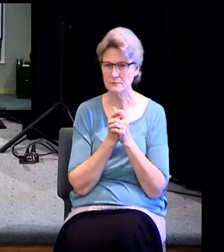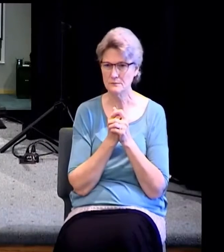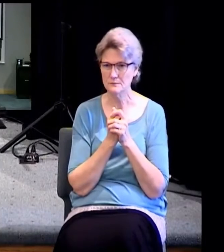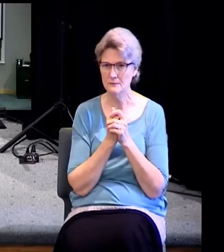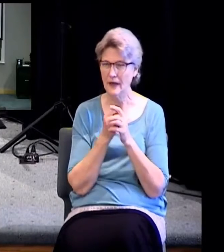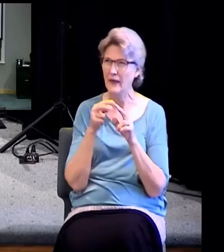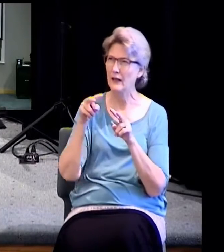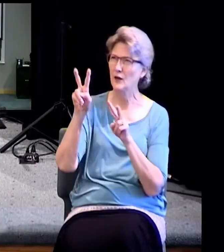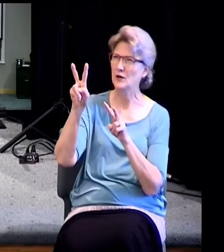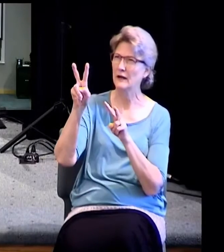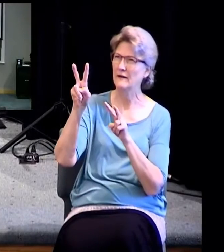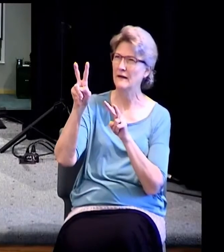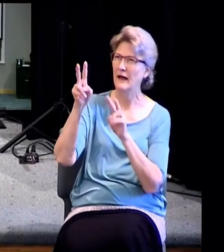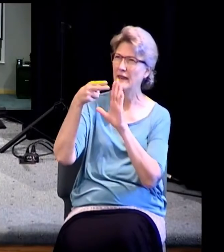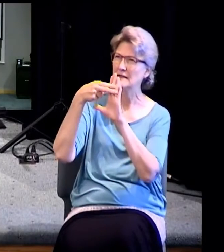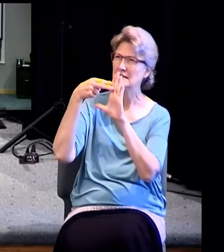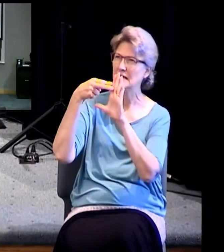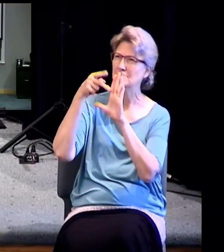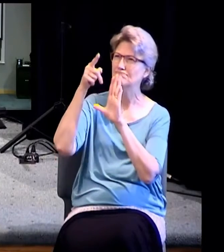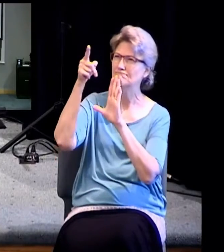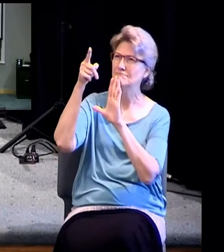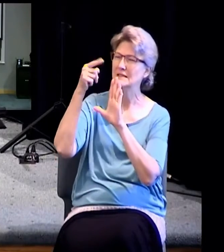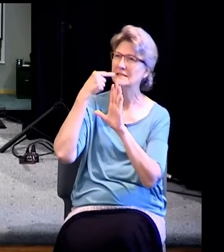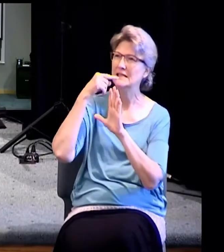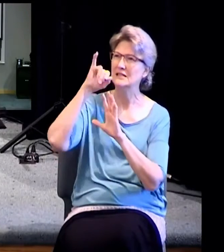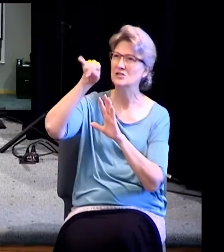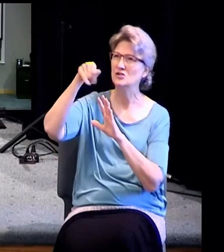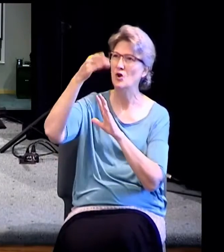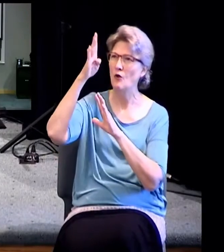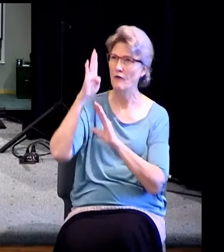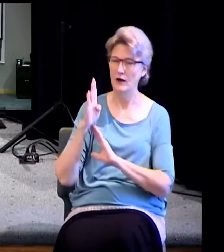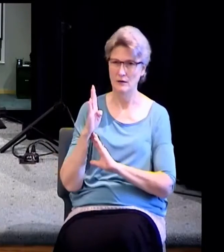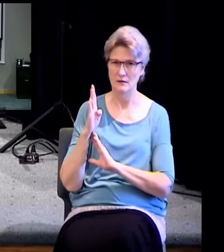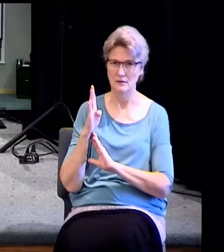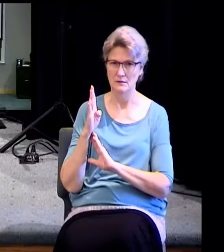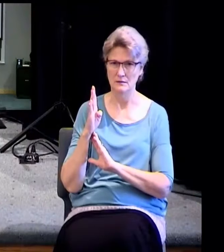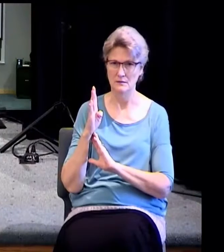cross, above his head said Jehovah.